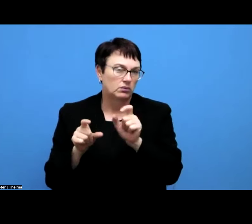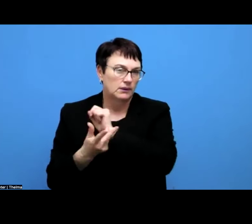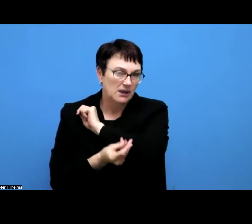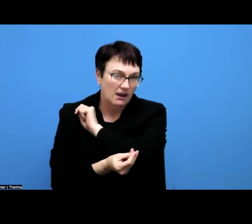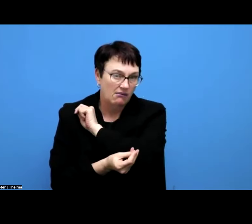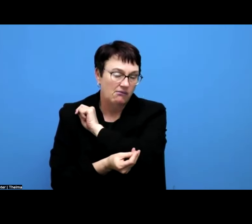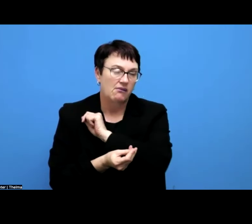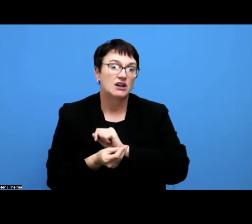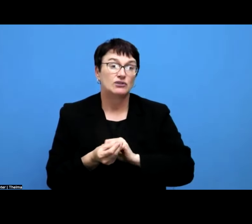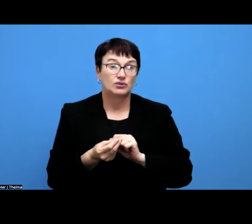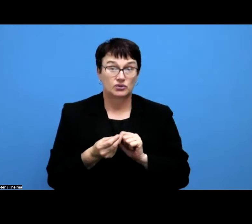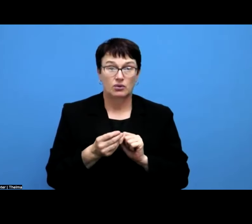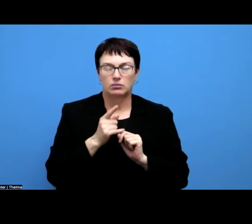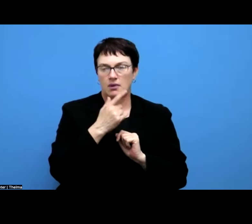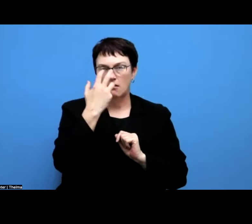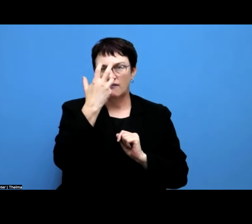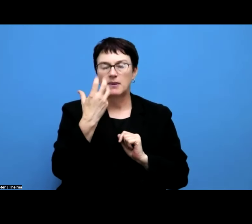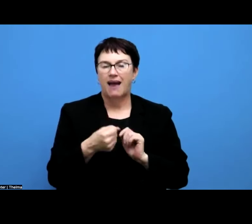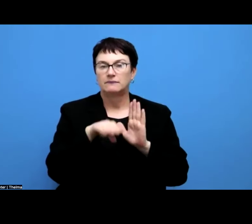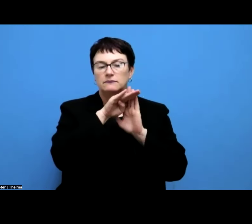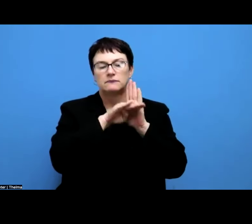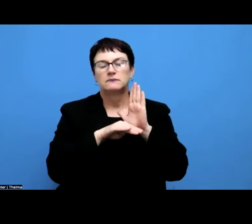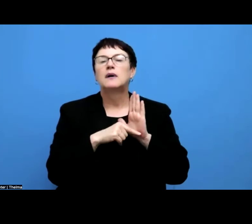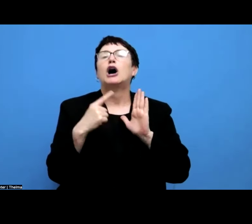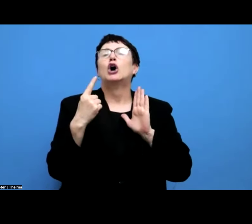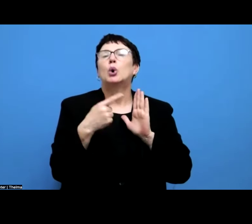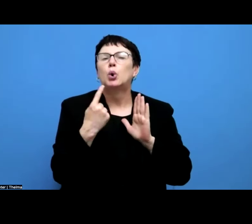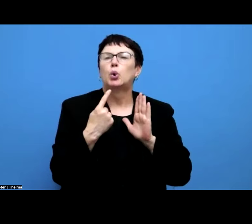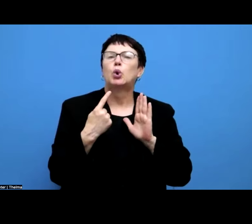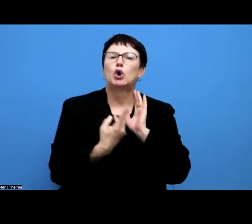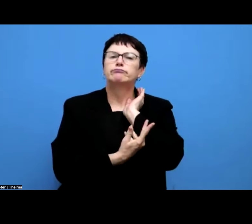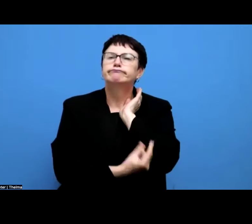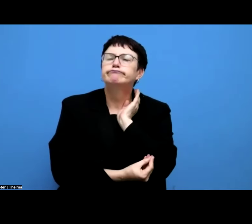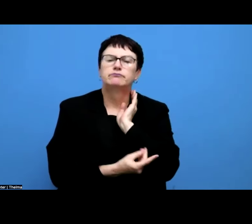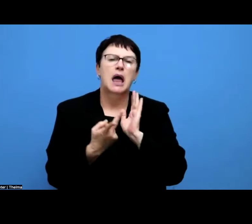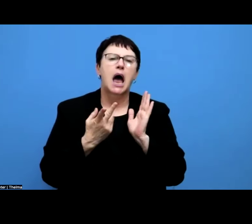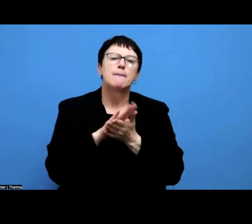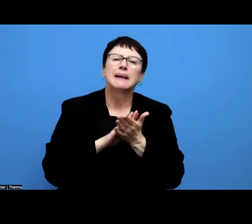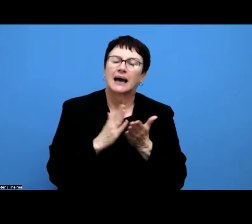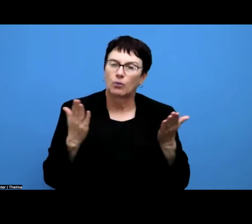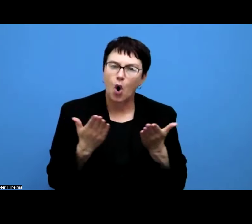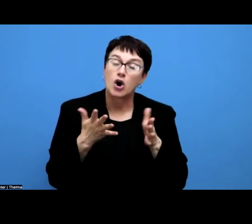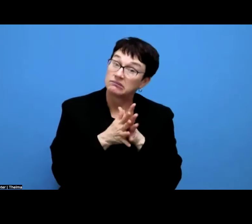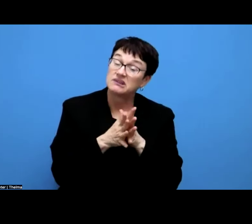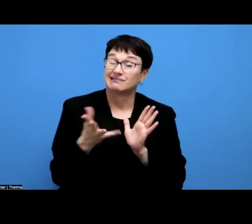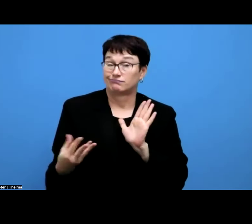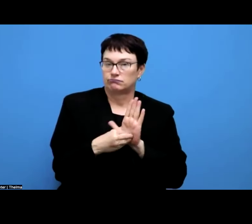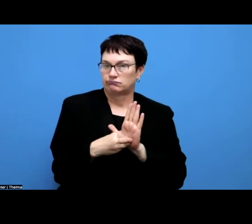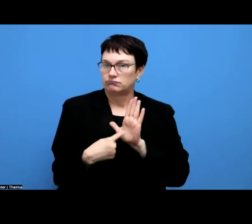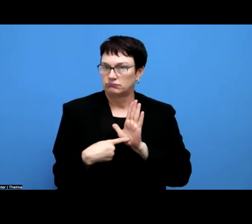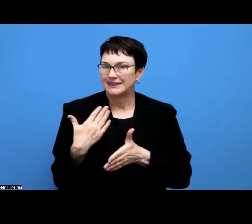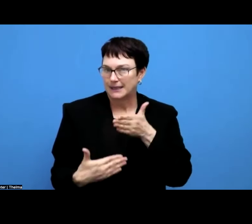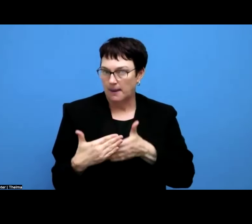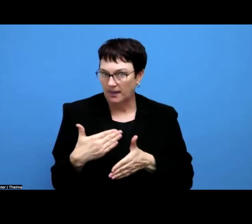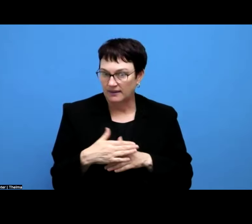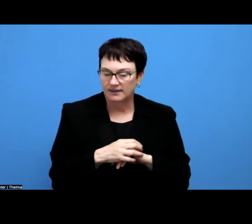vulnerable. We have also indigents for persons in community mapping exercises, whereby those identified